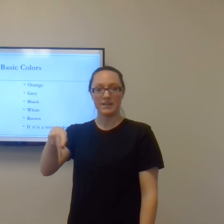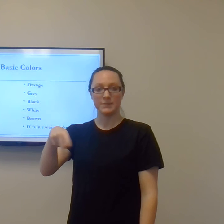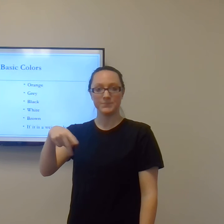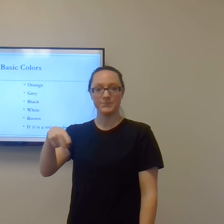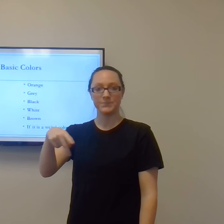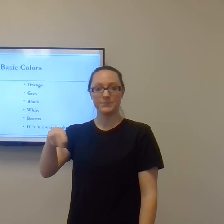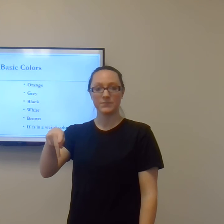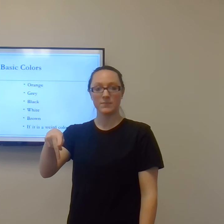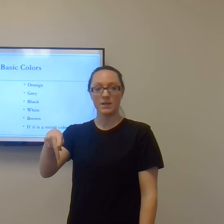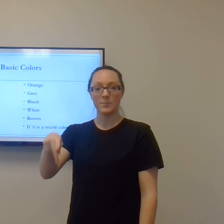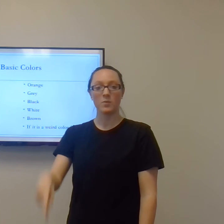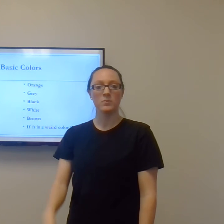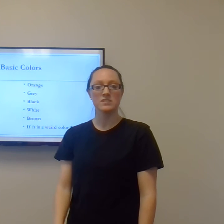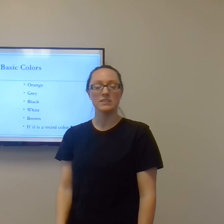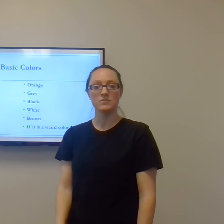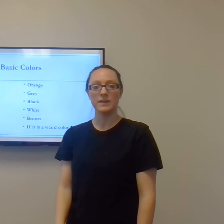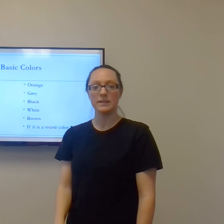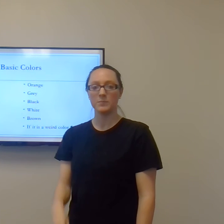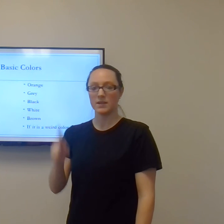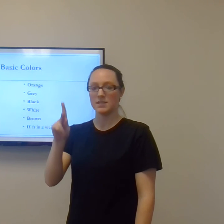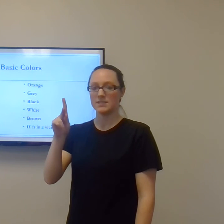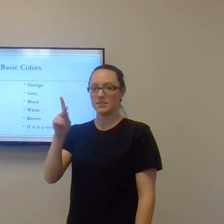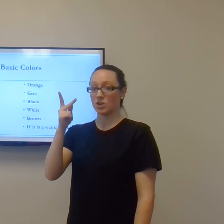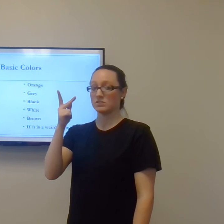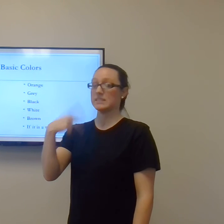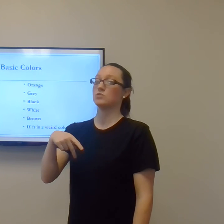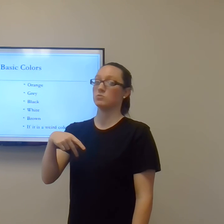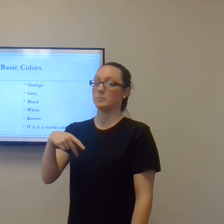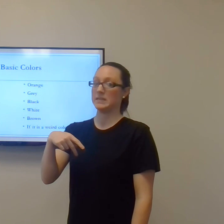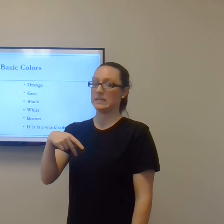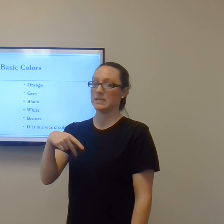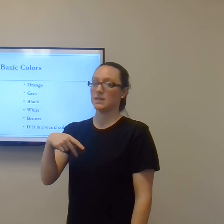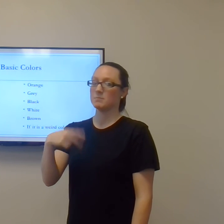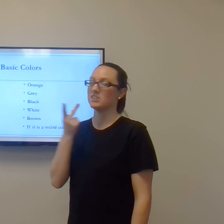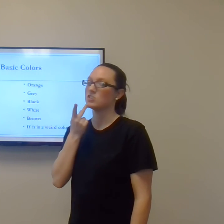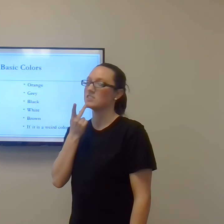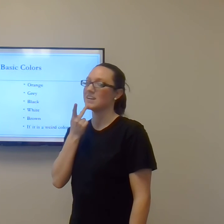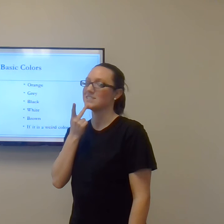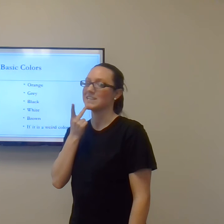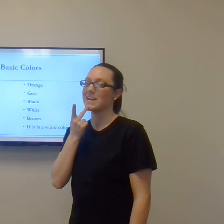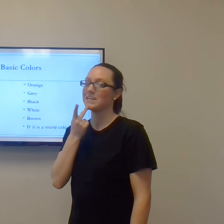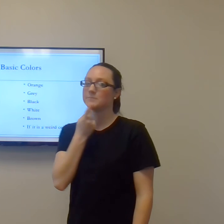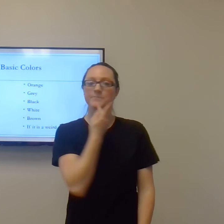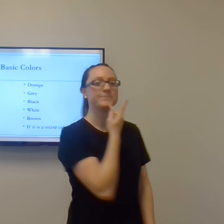it. Purple's a little funny because it turns into a P, but it starts out as a K,